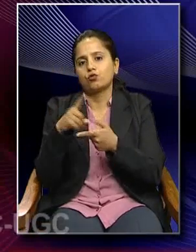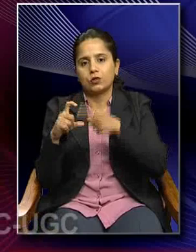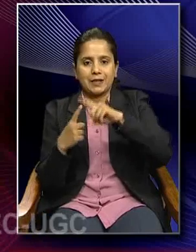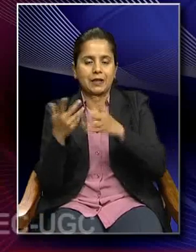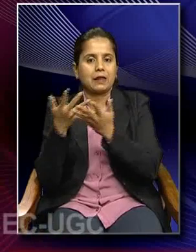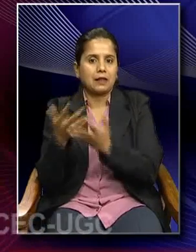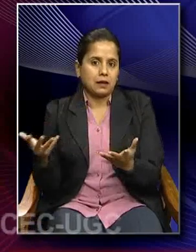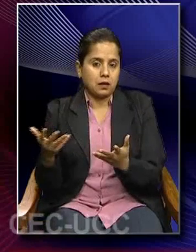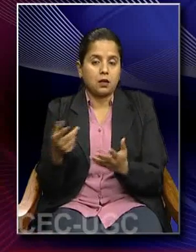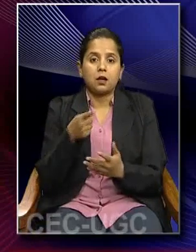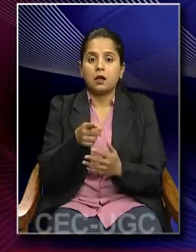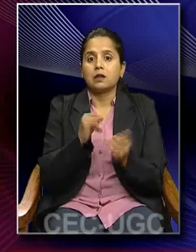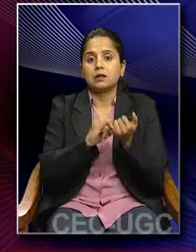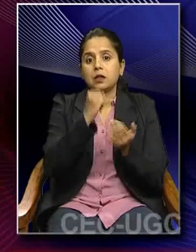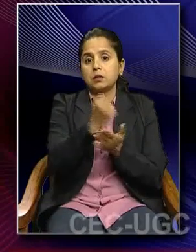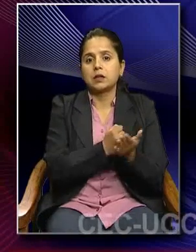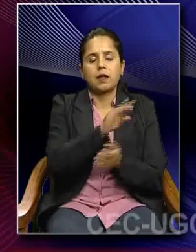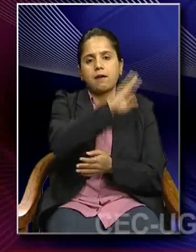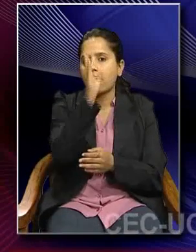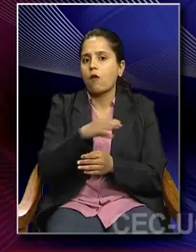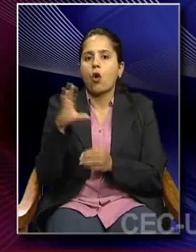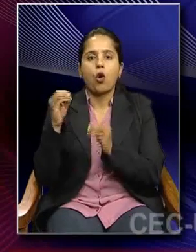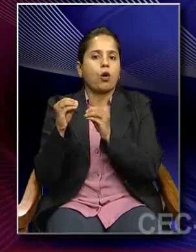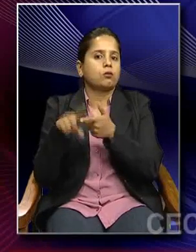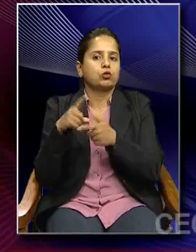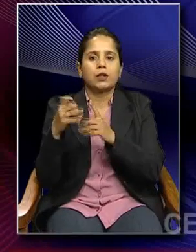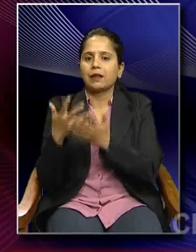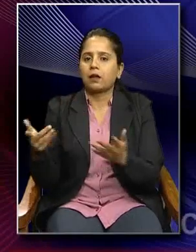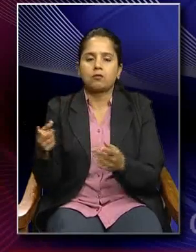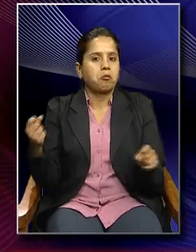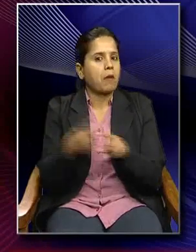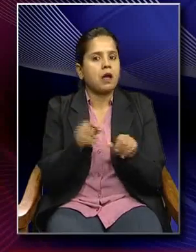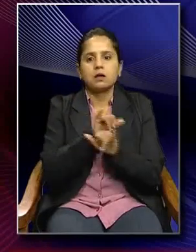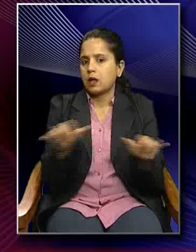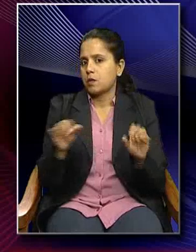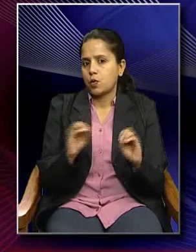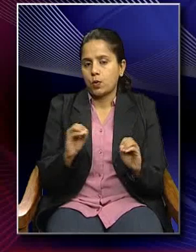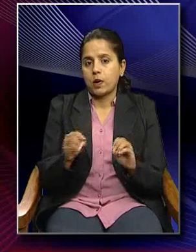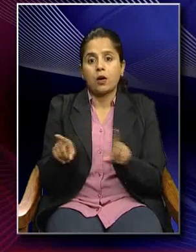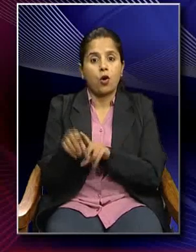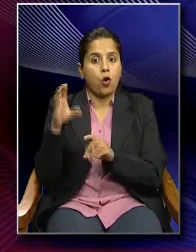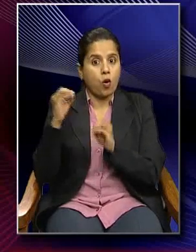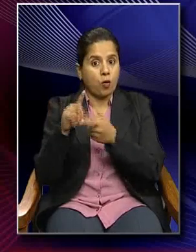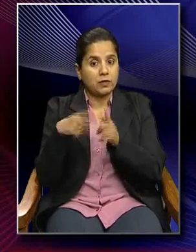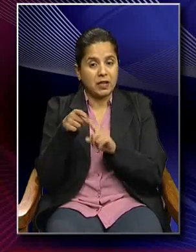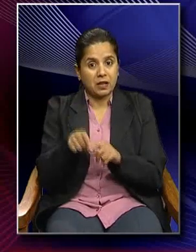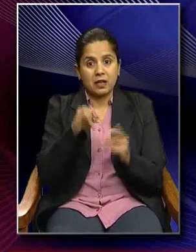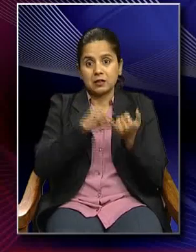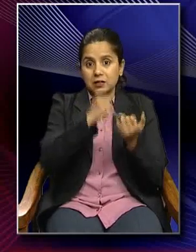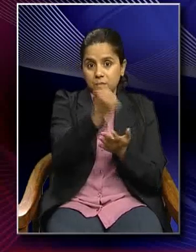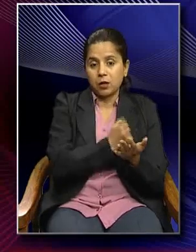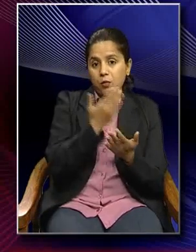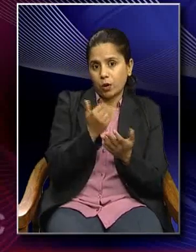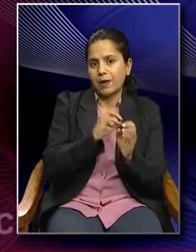As subject can never be the object, similarly an object can never be the subject.